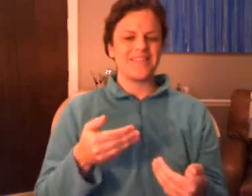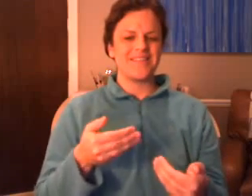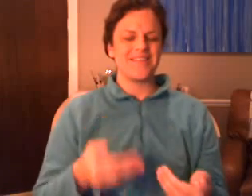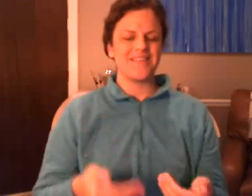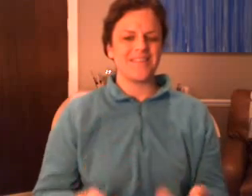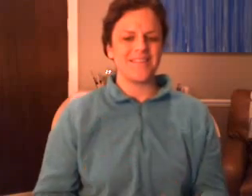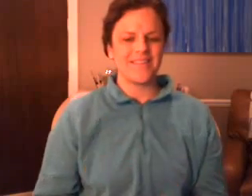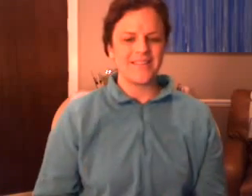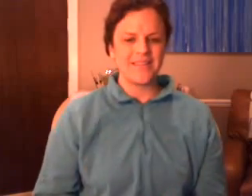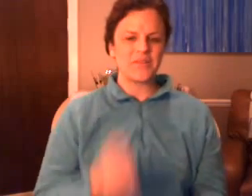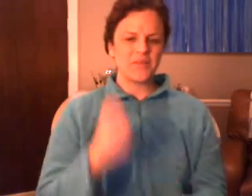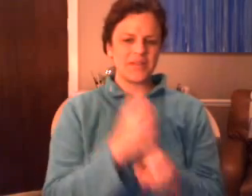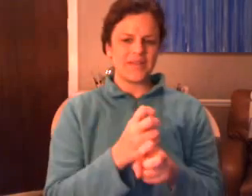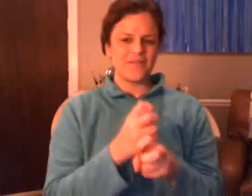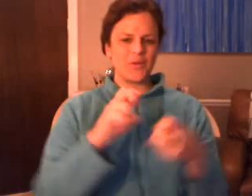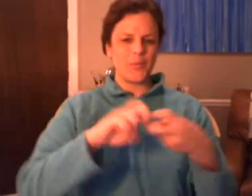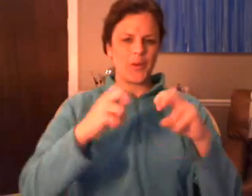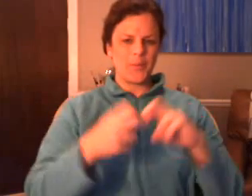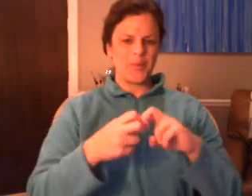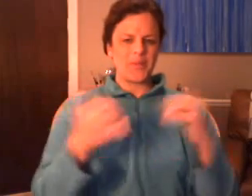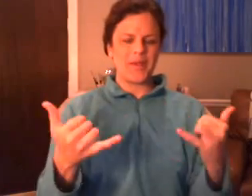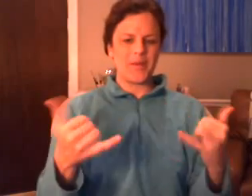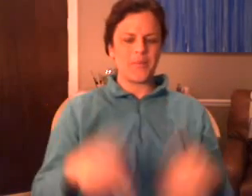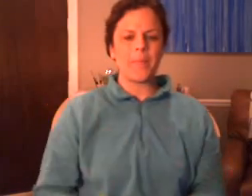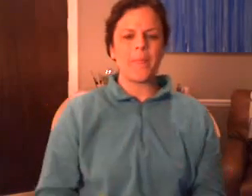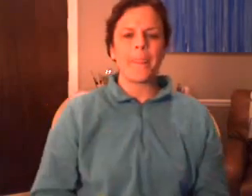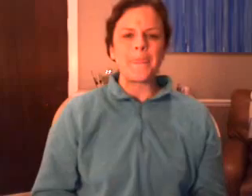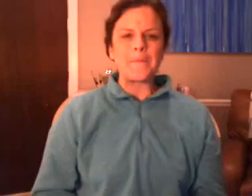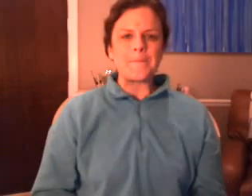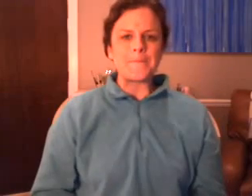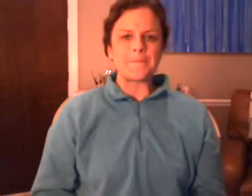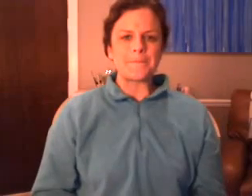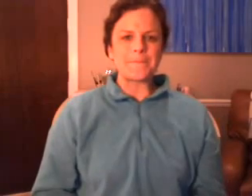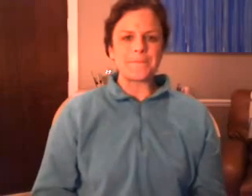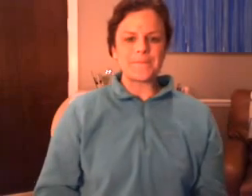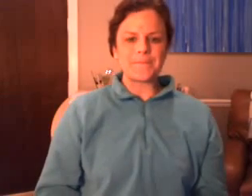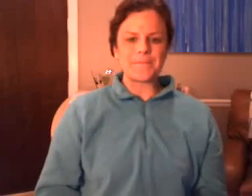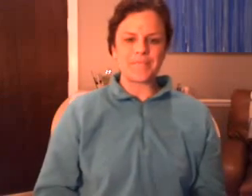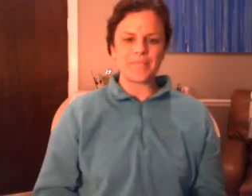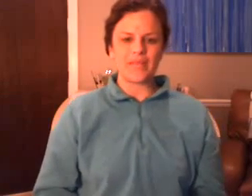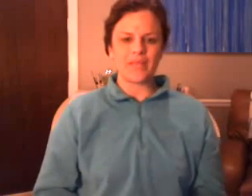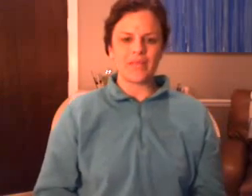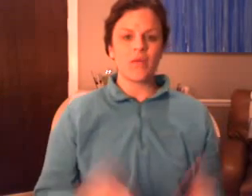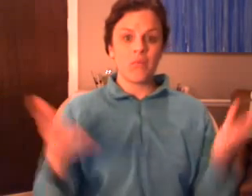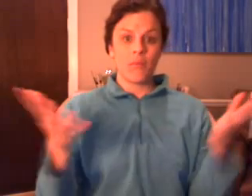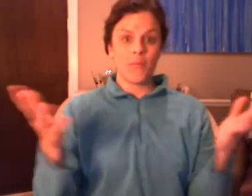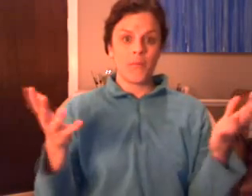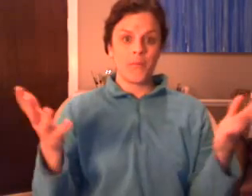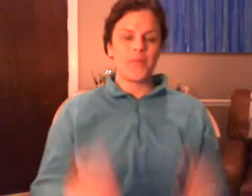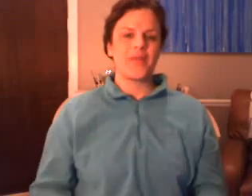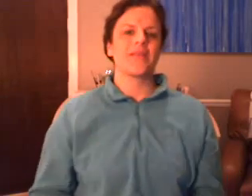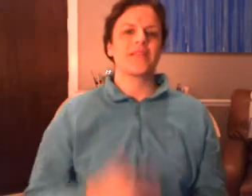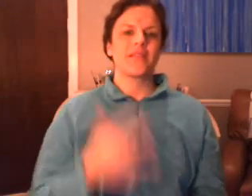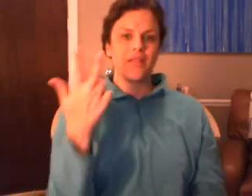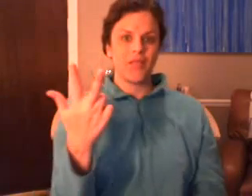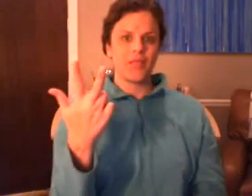might stick with that theme. What is 3 plus 4? This is, I